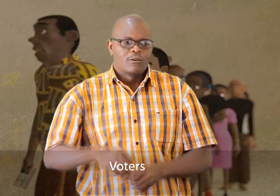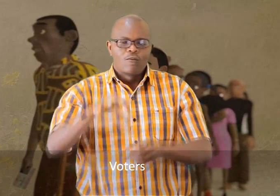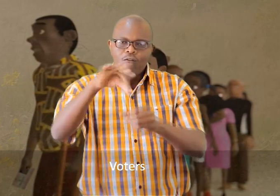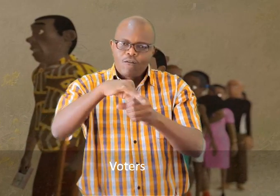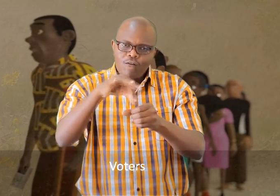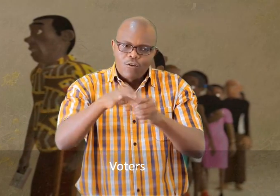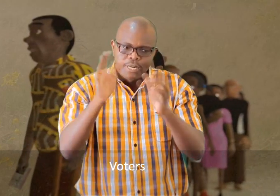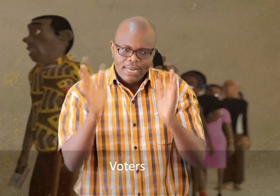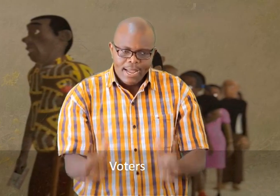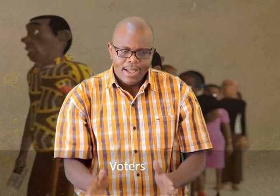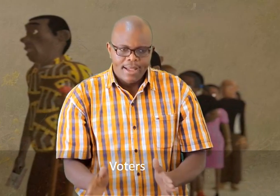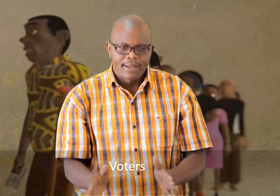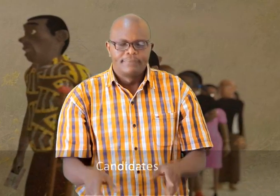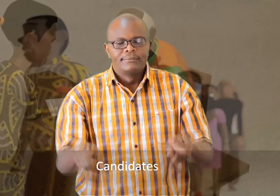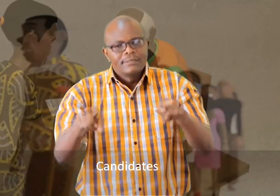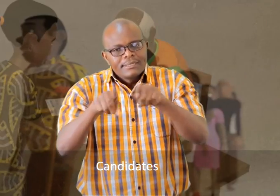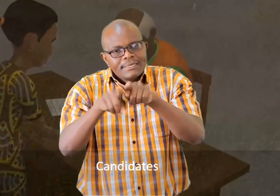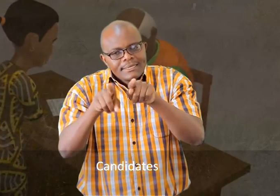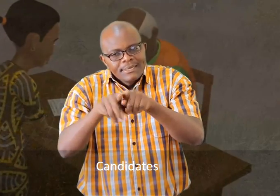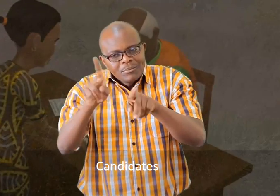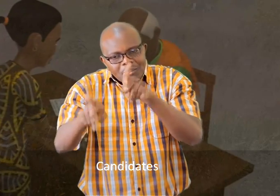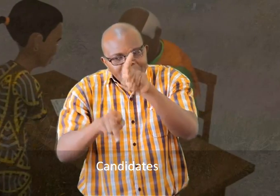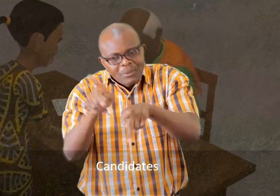voters, candidates.